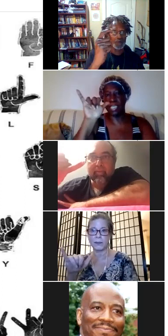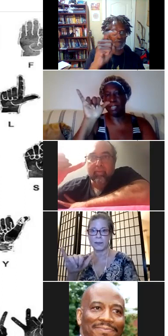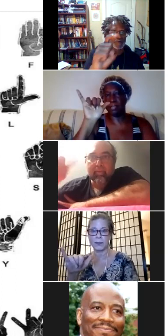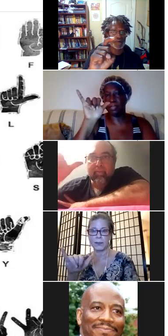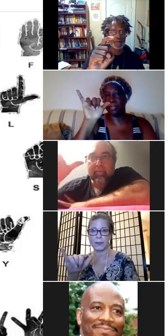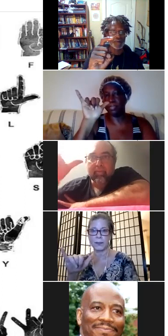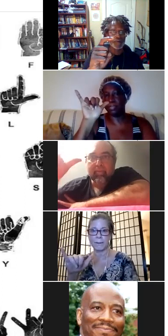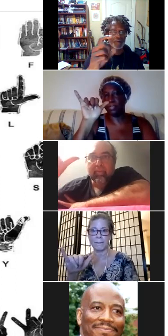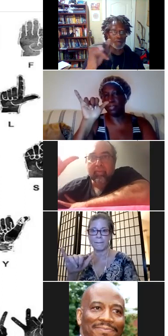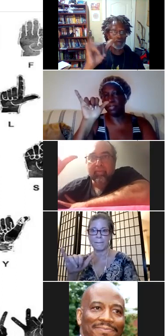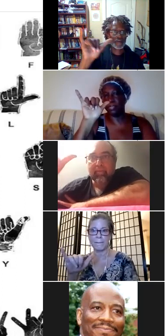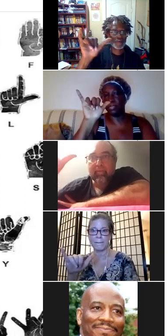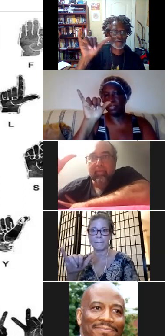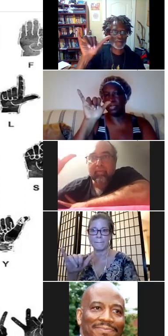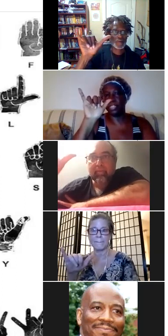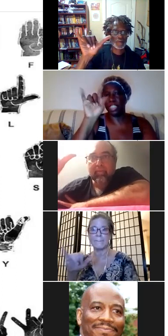Y,